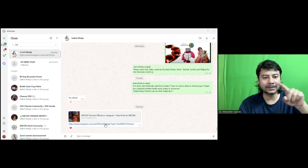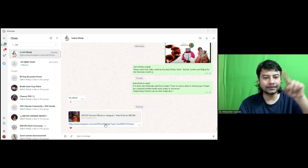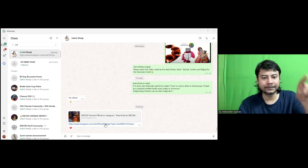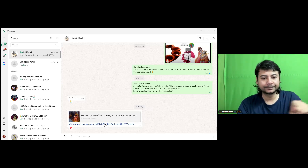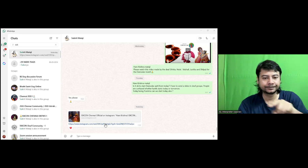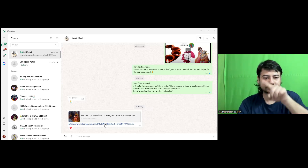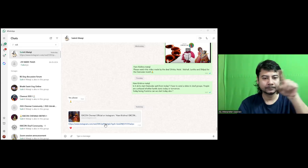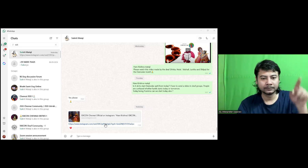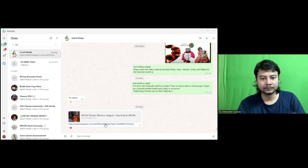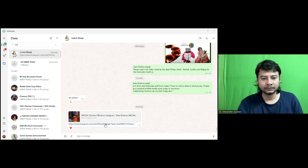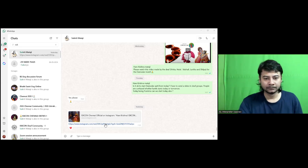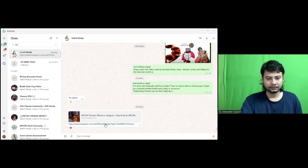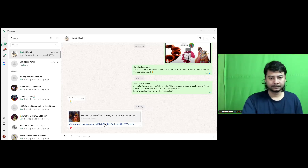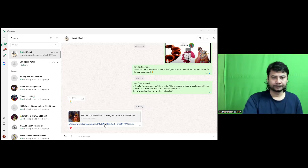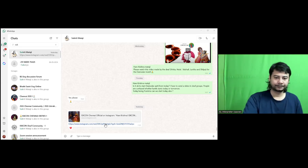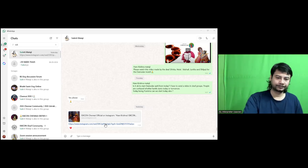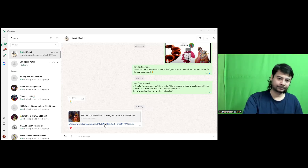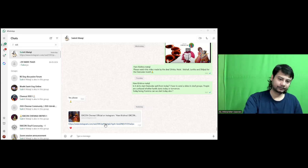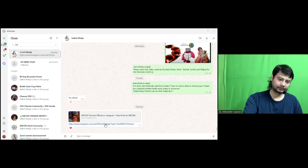the WhatsApp.